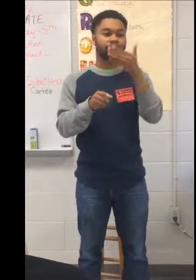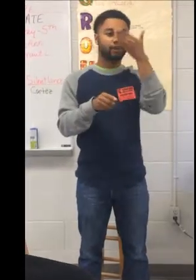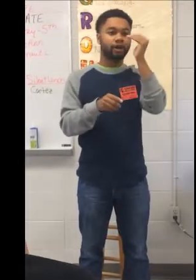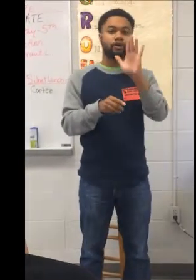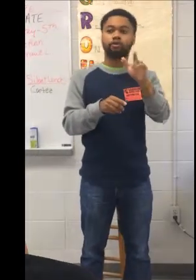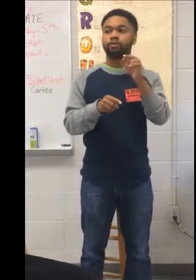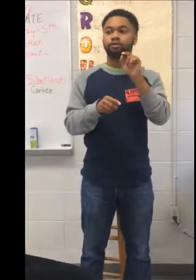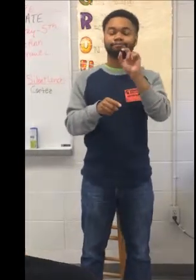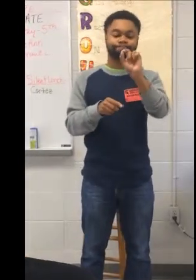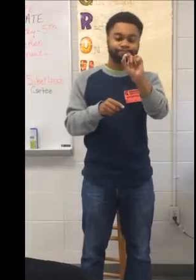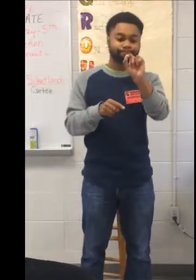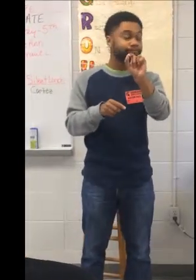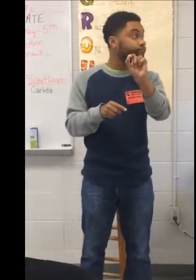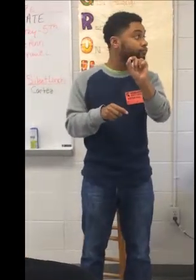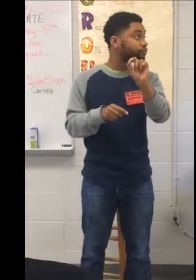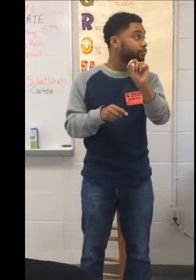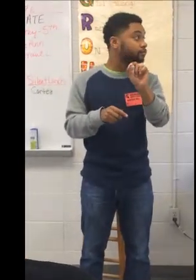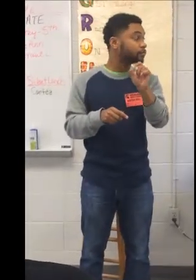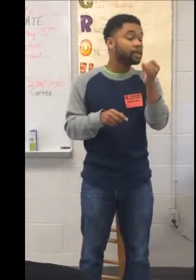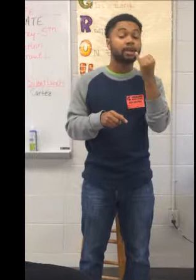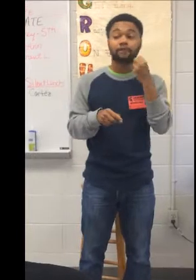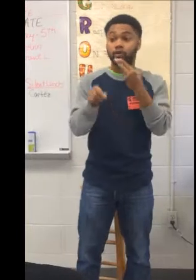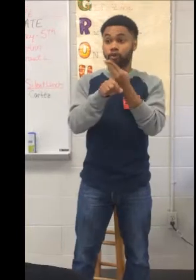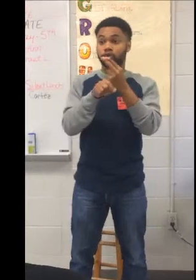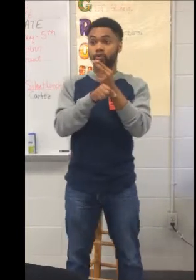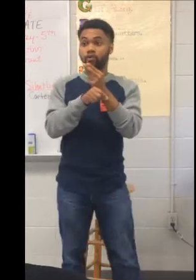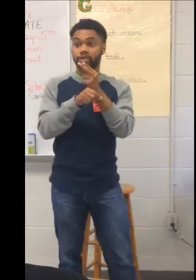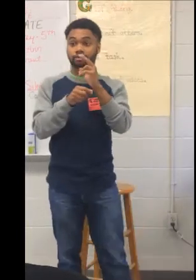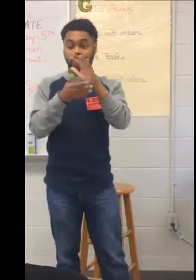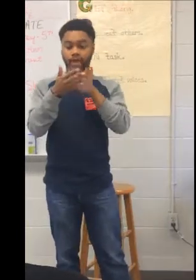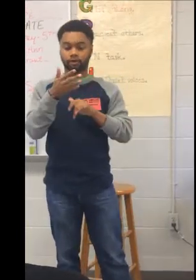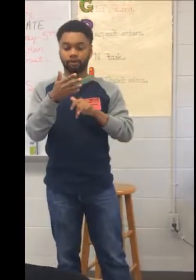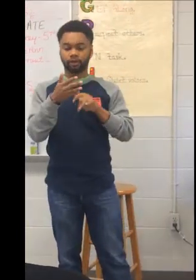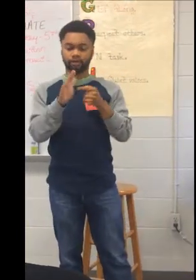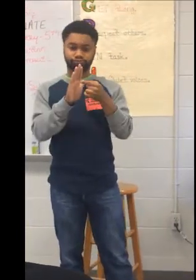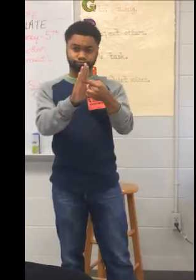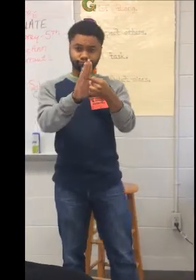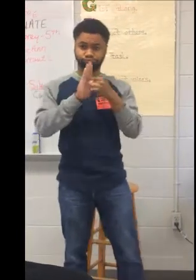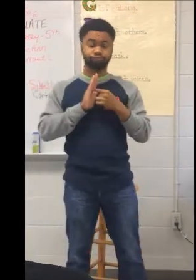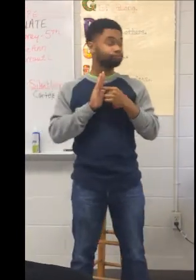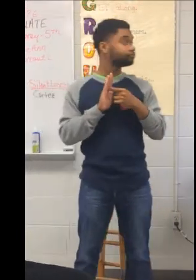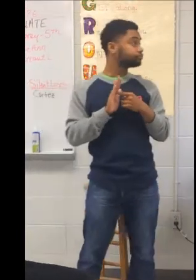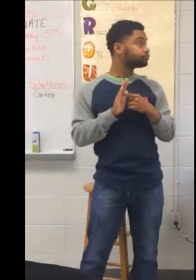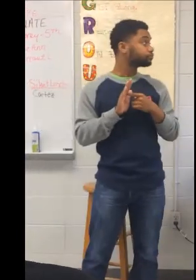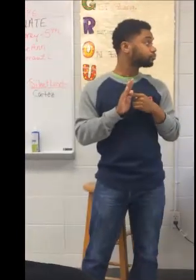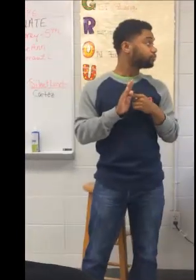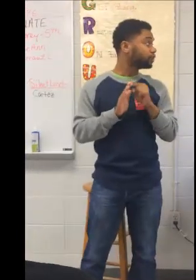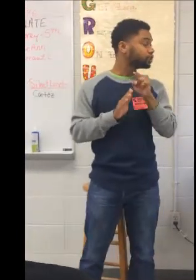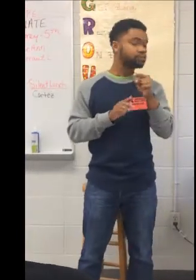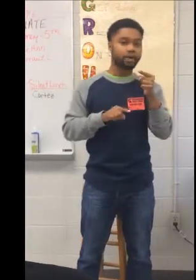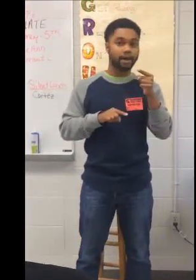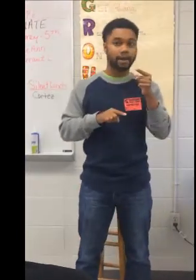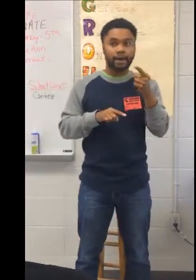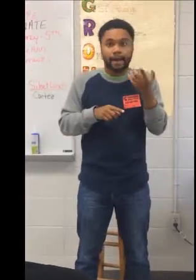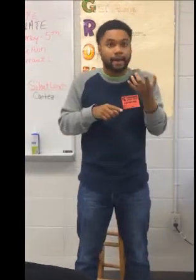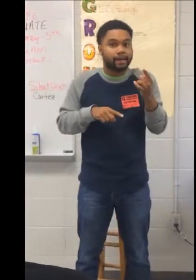using a calculator and it shows you a decimal. Can you leave a decimal off when you're writing an answer? No. So the